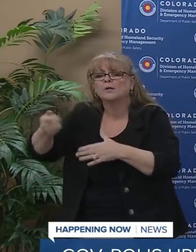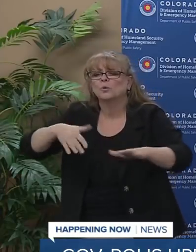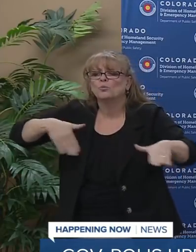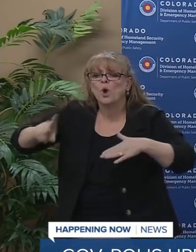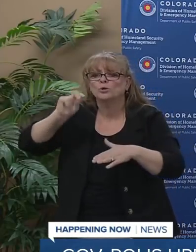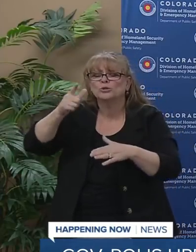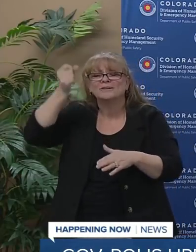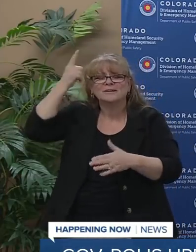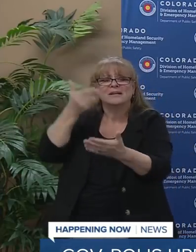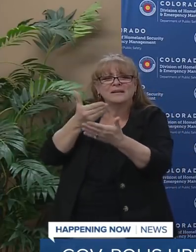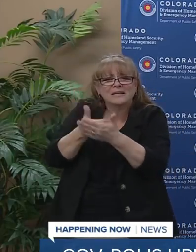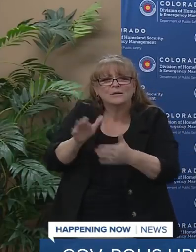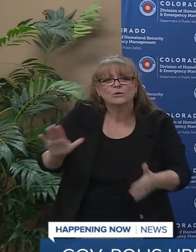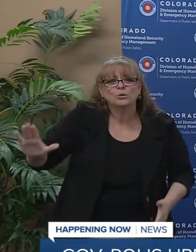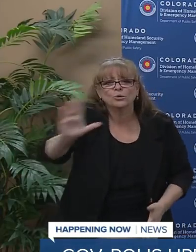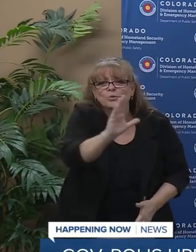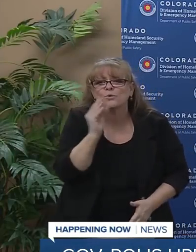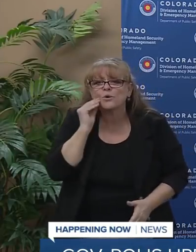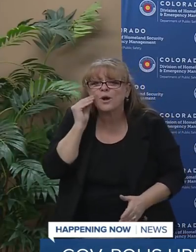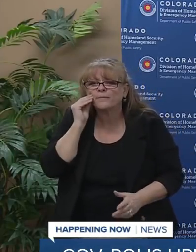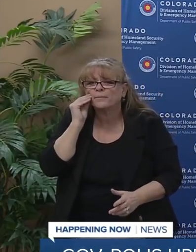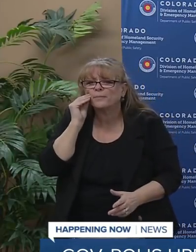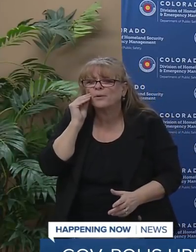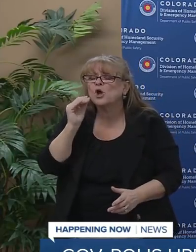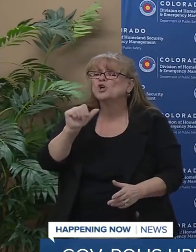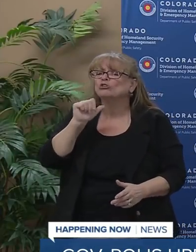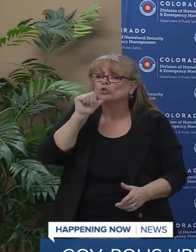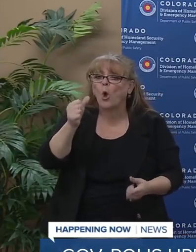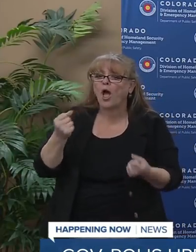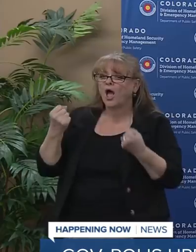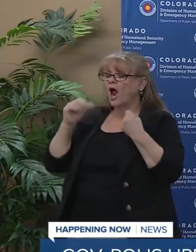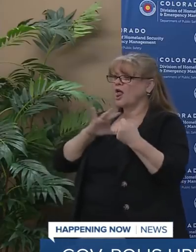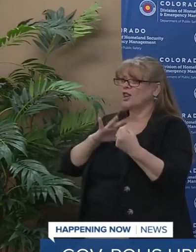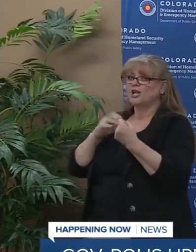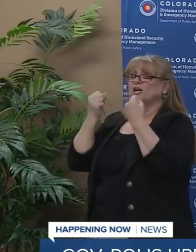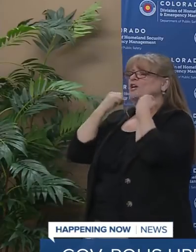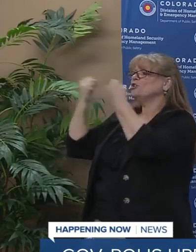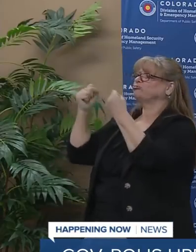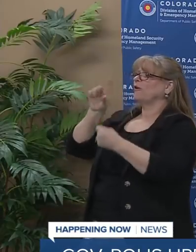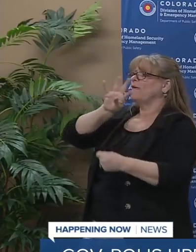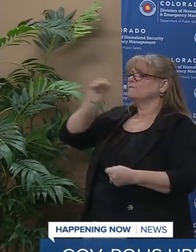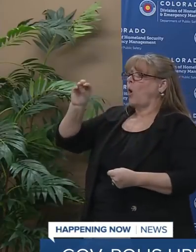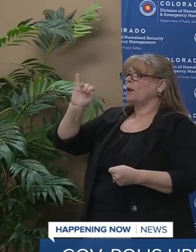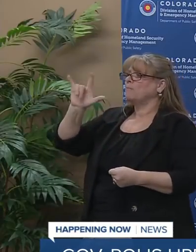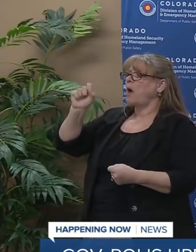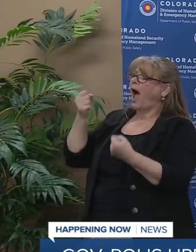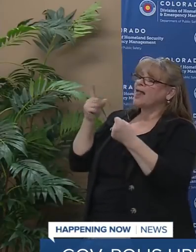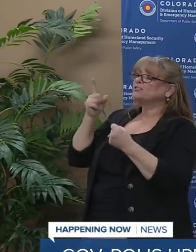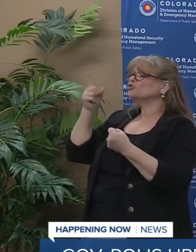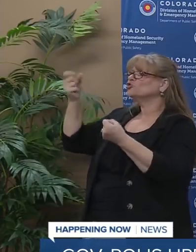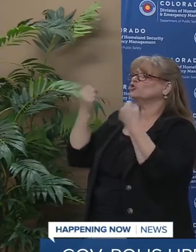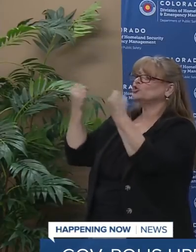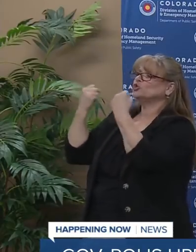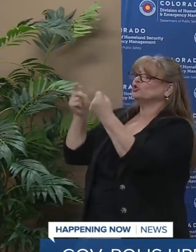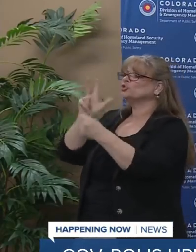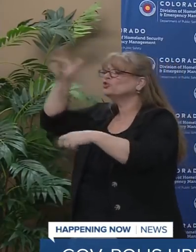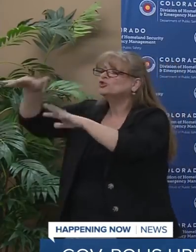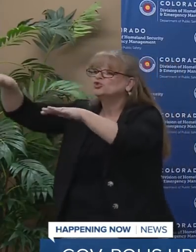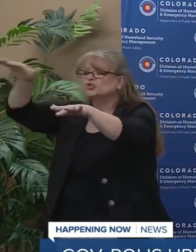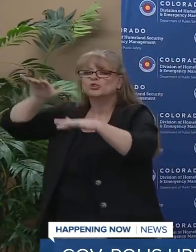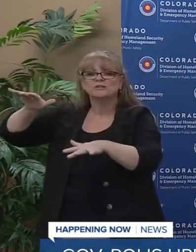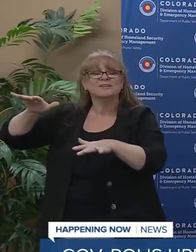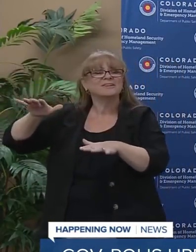That doesn't mean you should drive 40 miles and do it there. Do it close to your home, in an area close to your home, to avoid